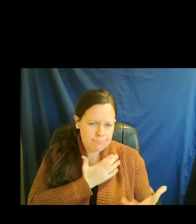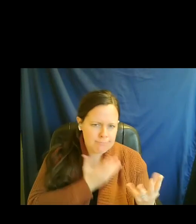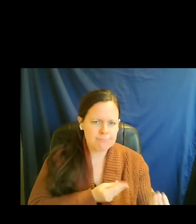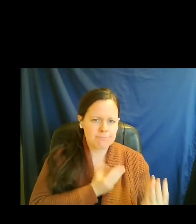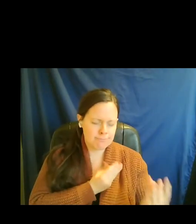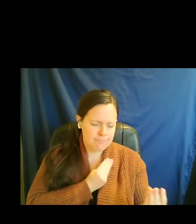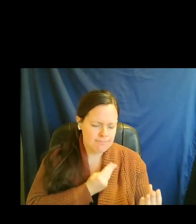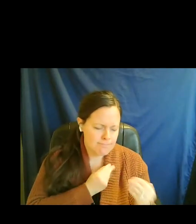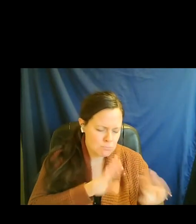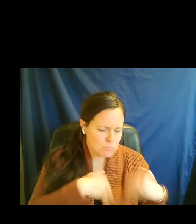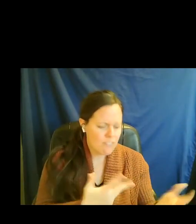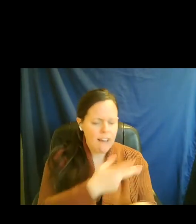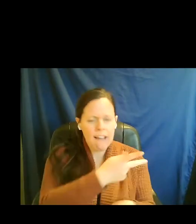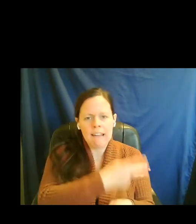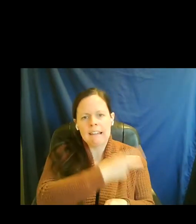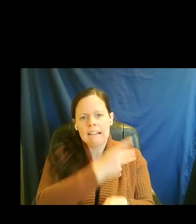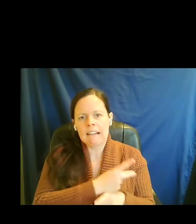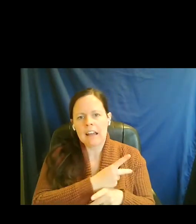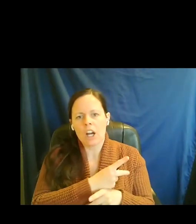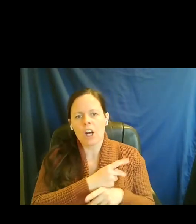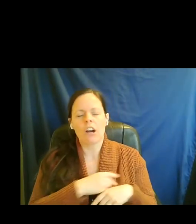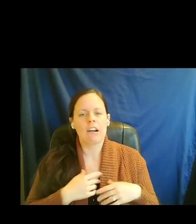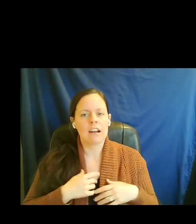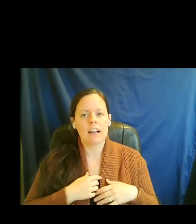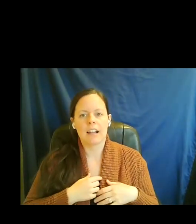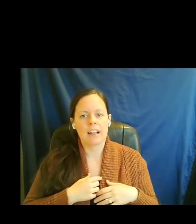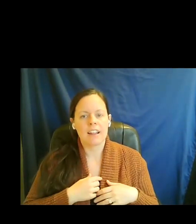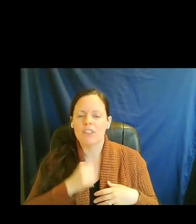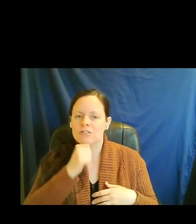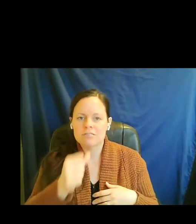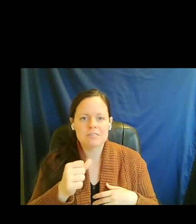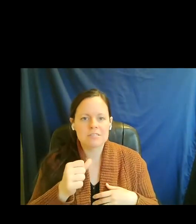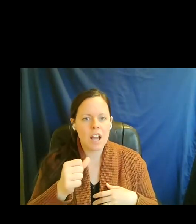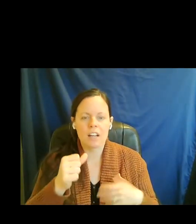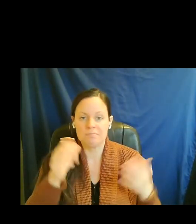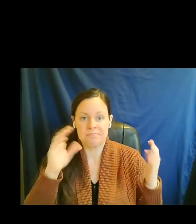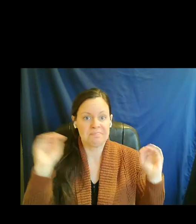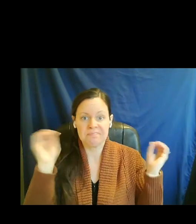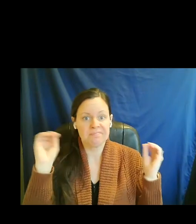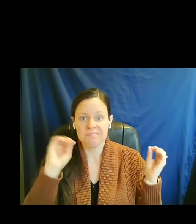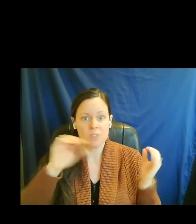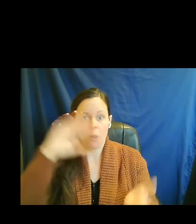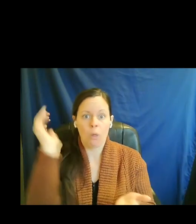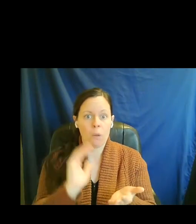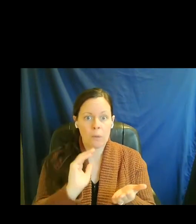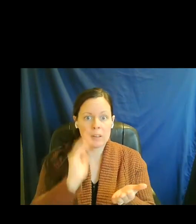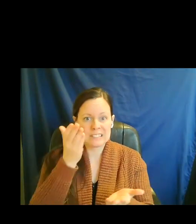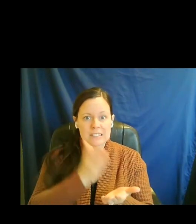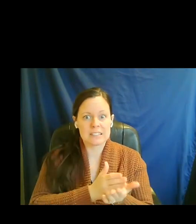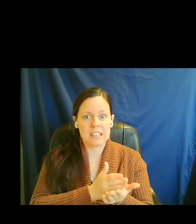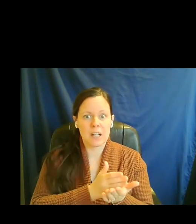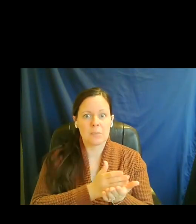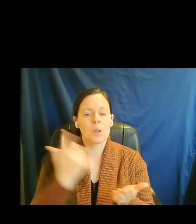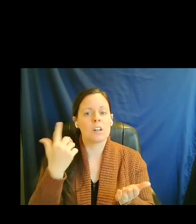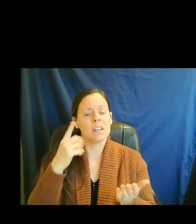amazing care. And there just hasn't been any let up. You know, we went to this big surge